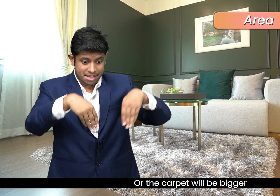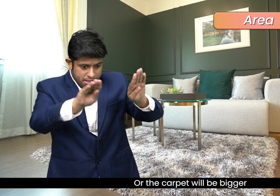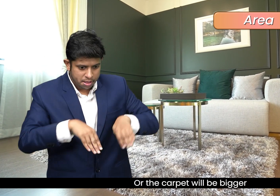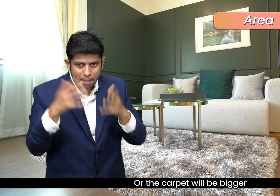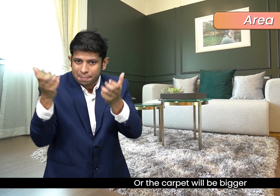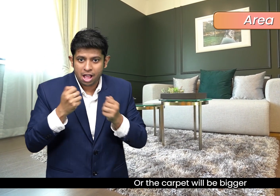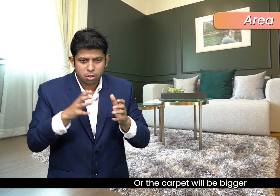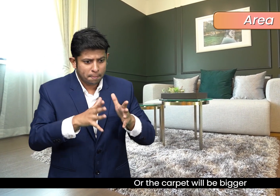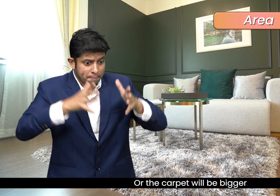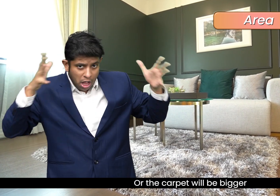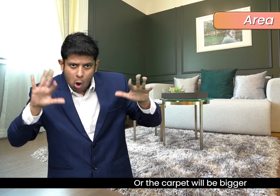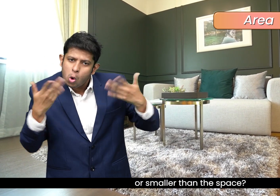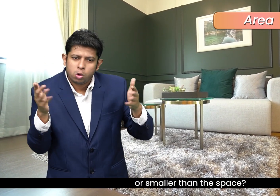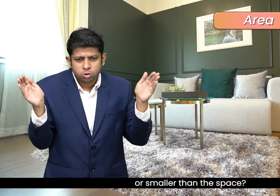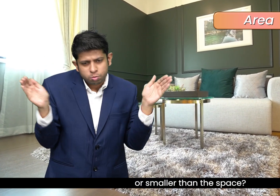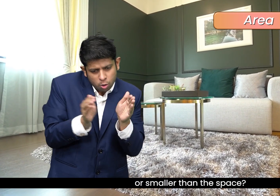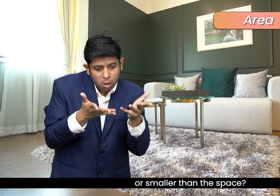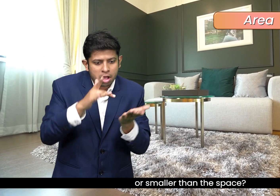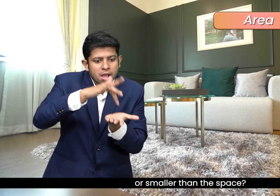Or the carpet will be bigger or smaller than the space.